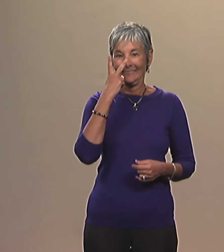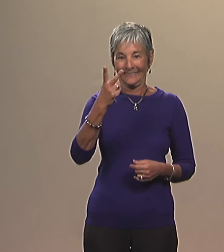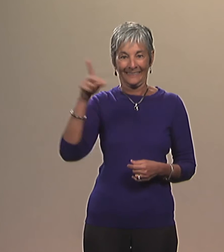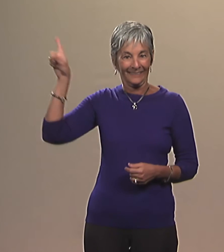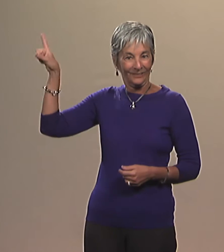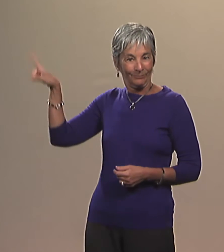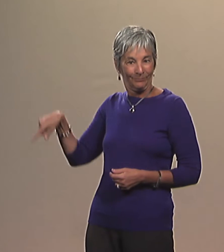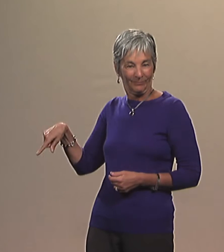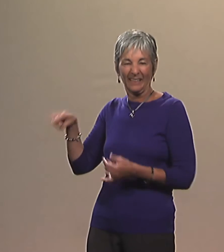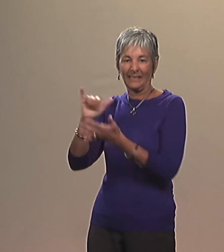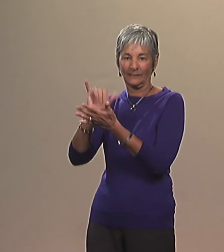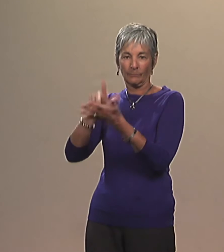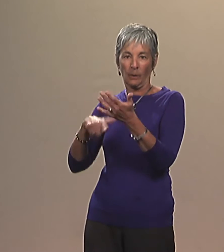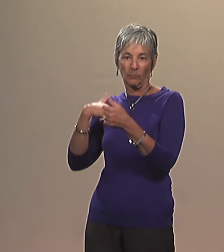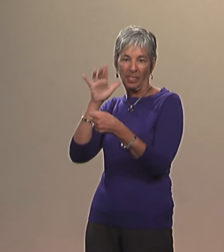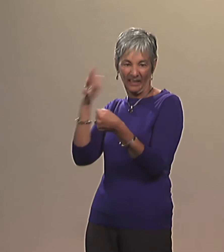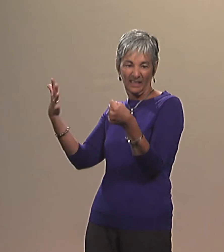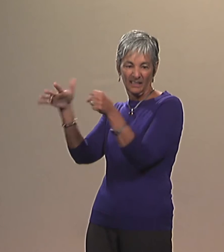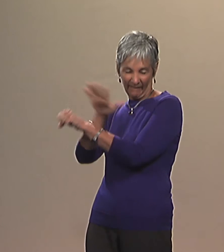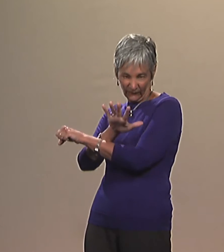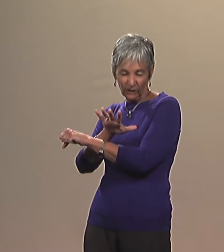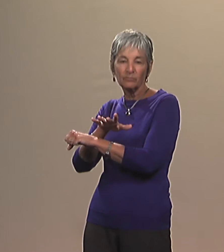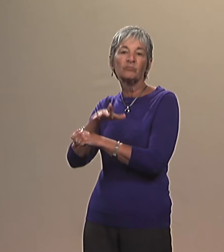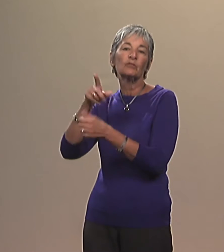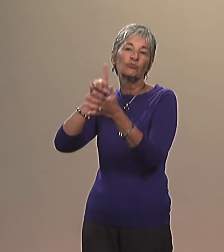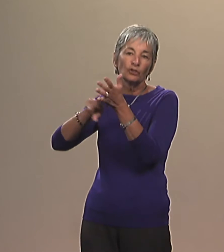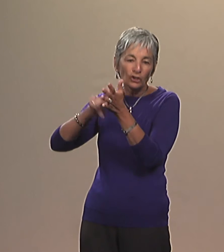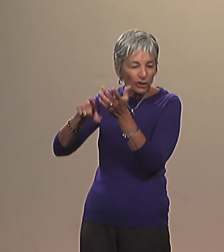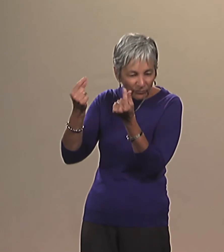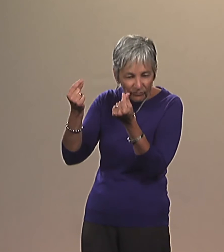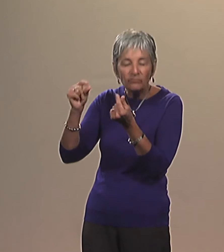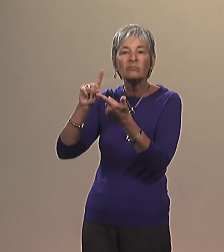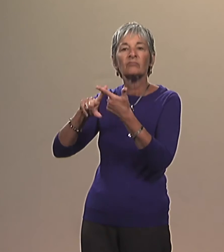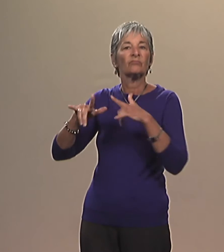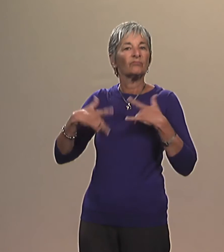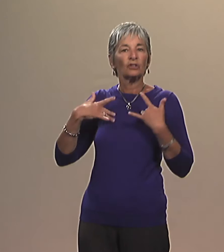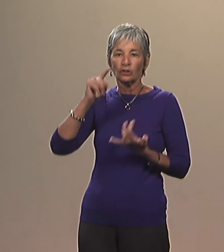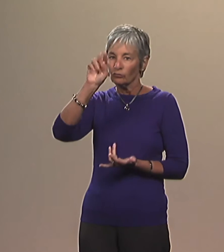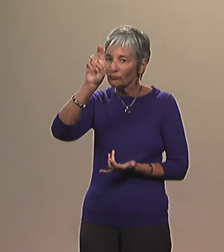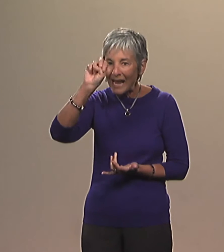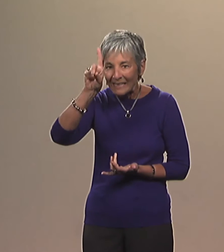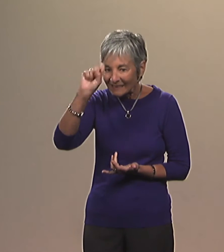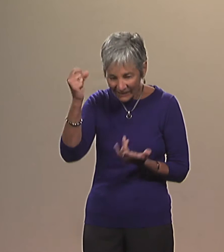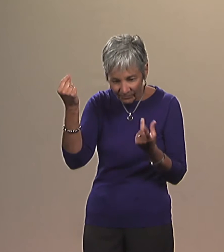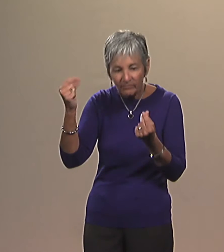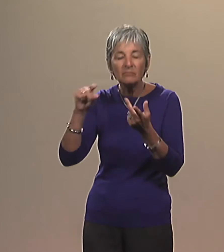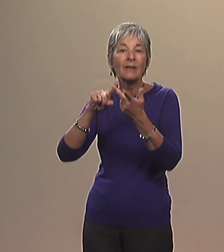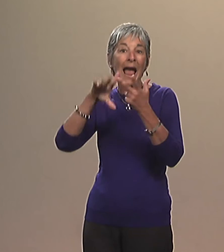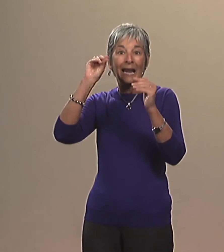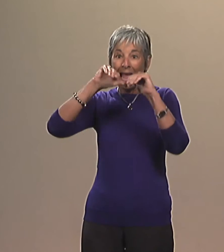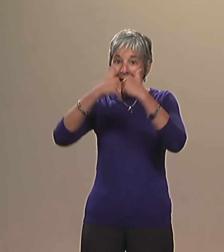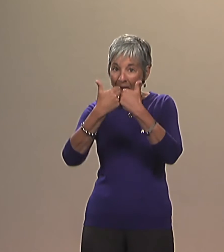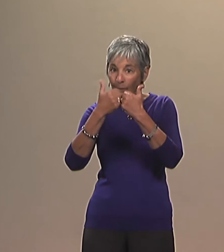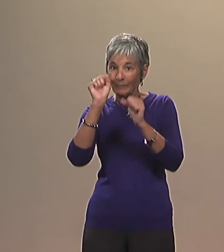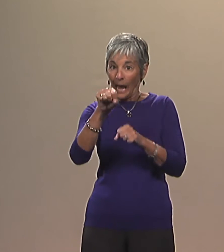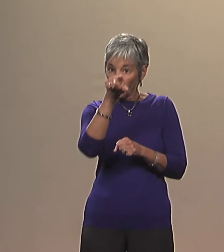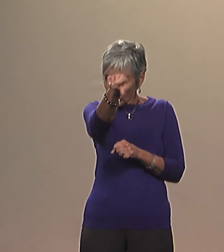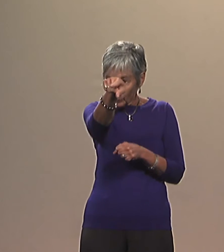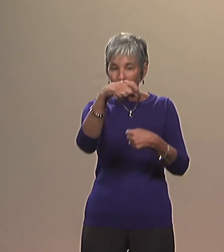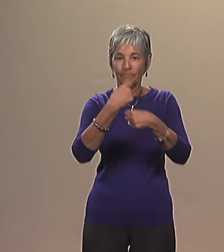You can see displayed here the topics we will cover. We'll look at the research, the trends, and discuss how you can make a difference